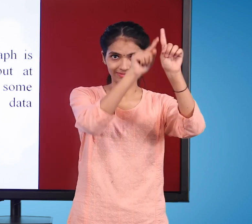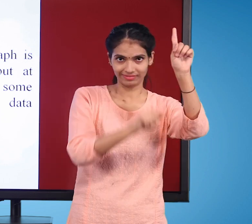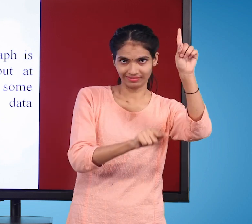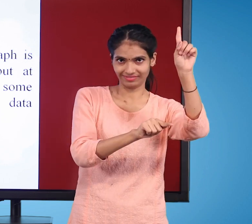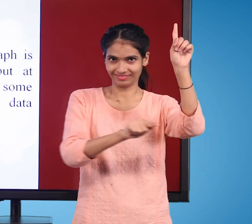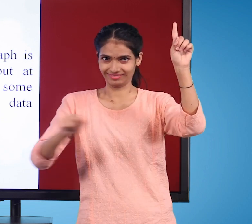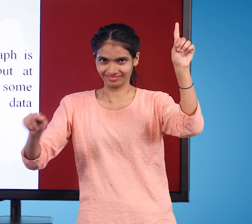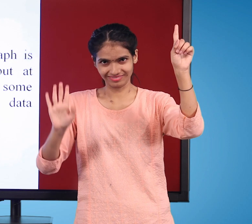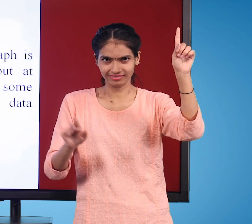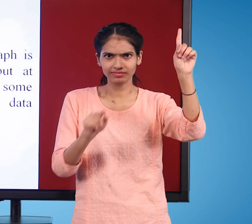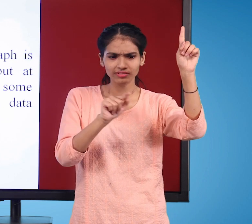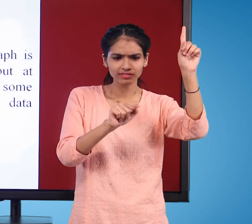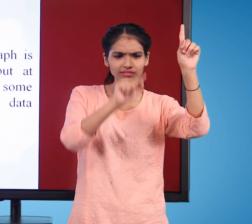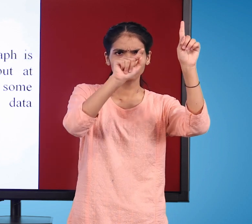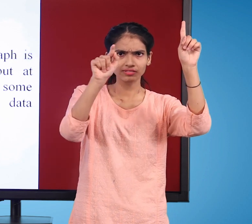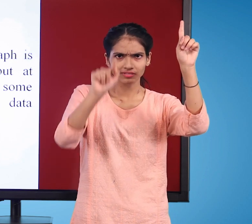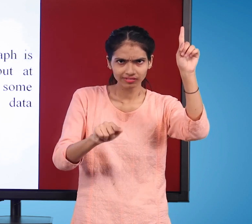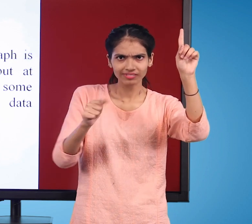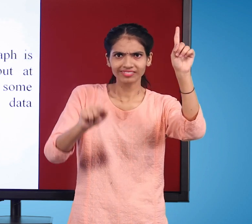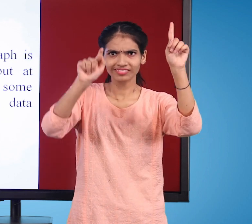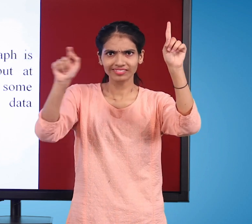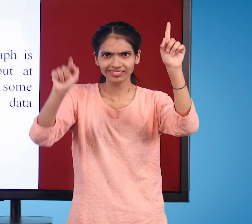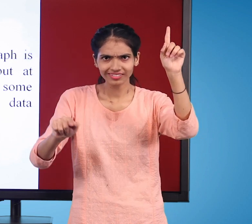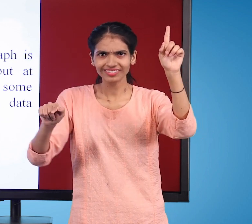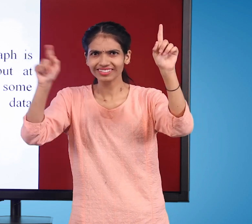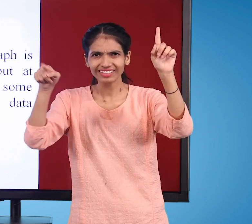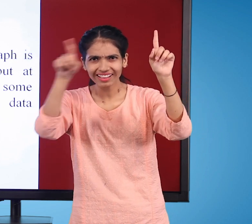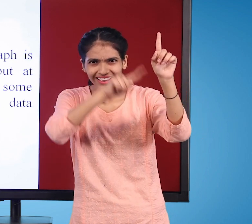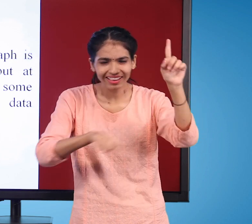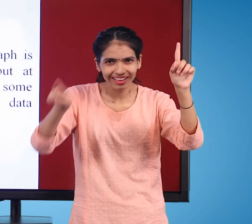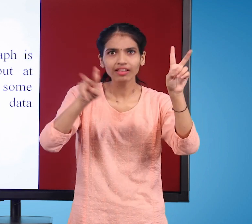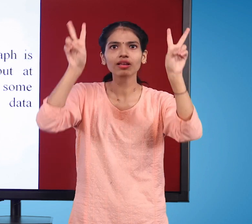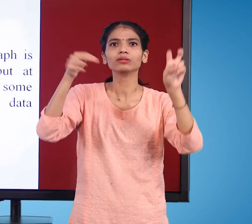Representing data by pictograph is not only time-consuming but at times difficult too.